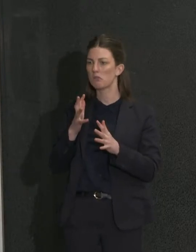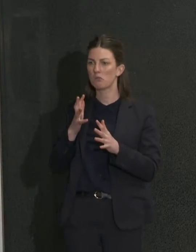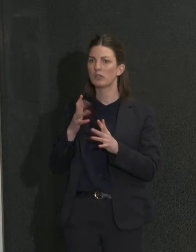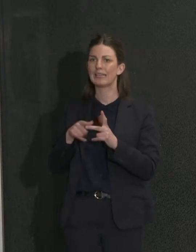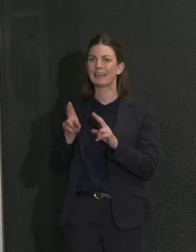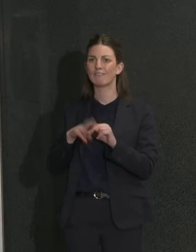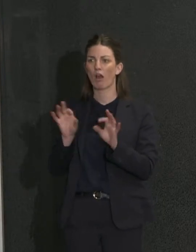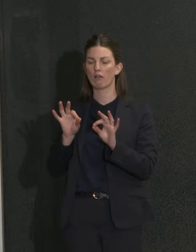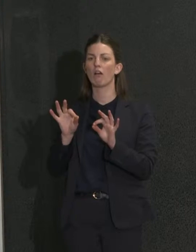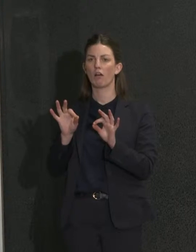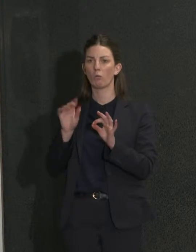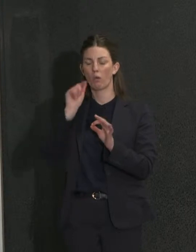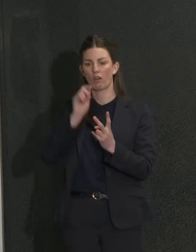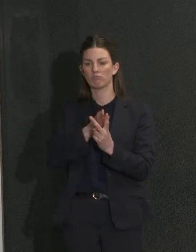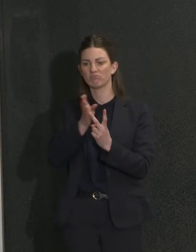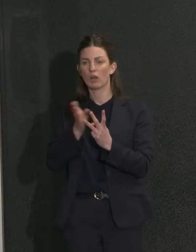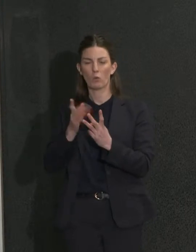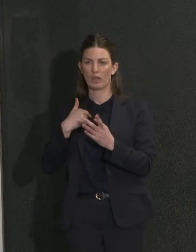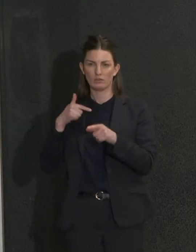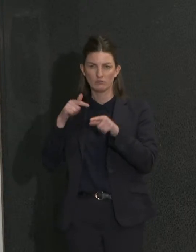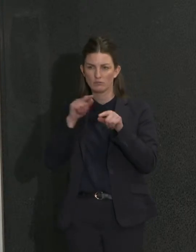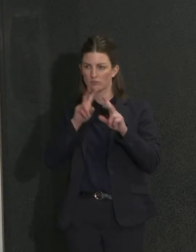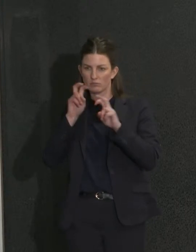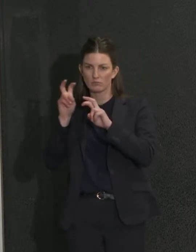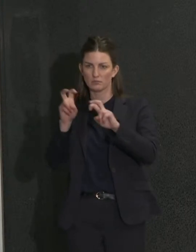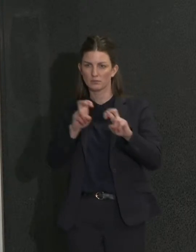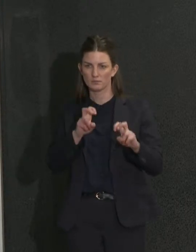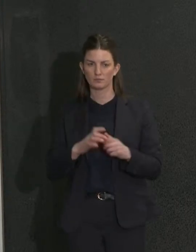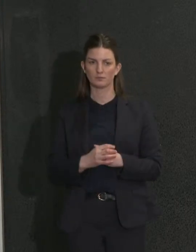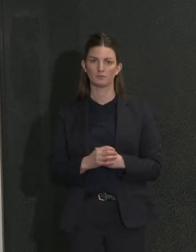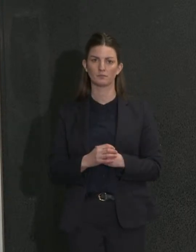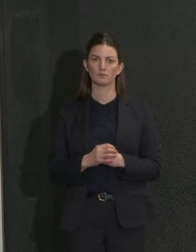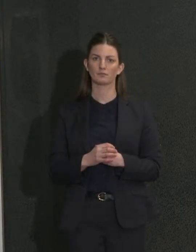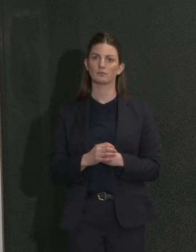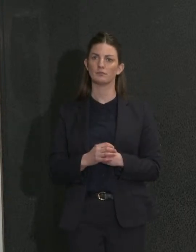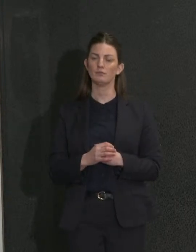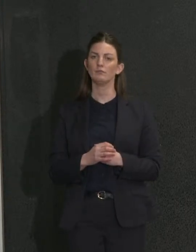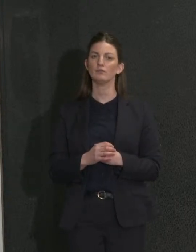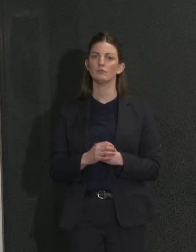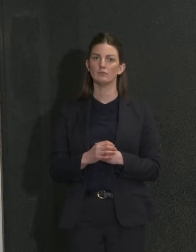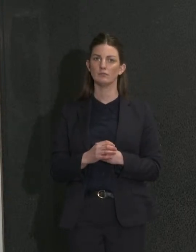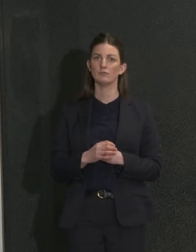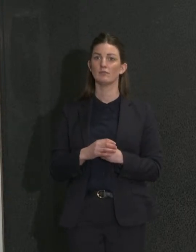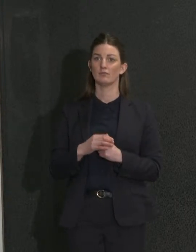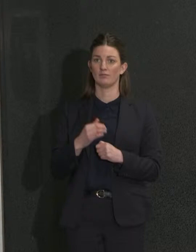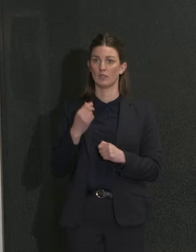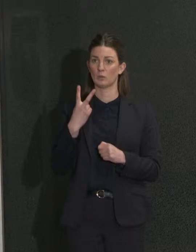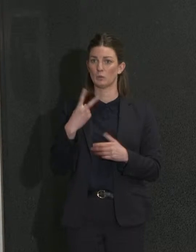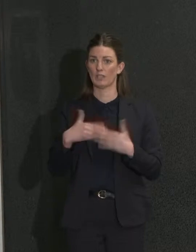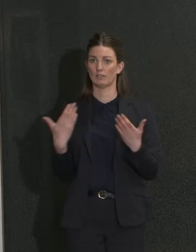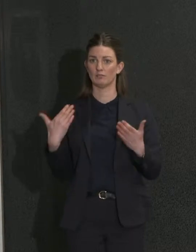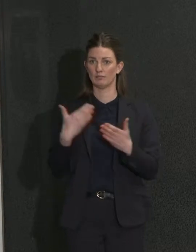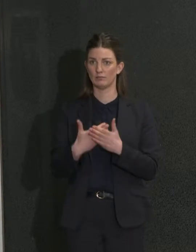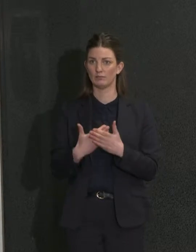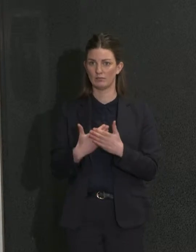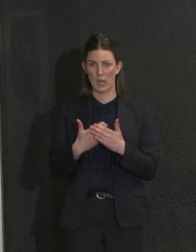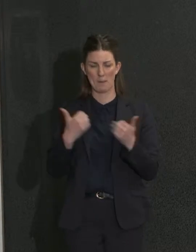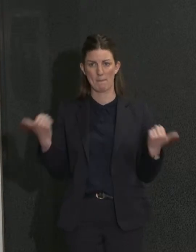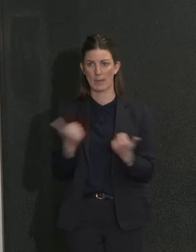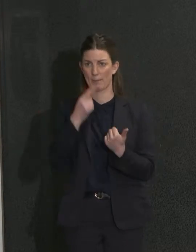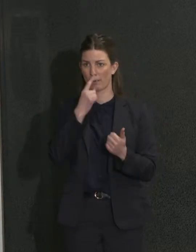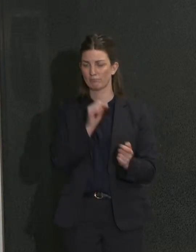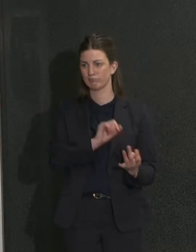That work, of course, continues to be in progress. We've seen an exceptionally strong response from the community over the last 2 days around coming out and getting tested,